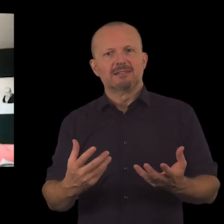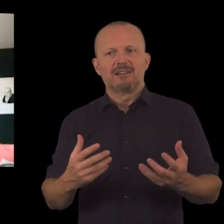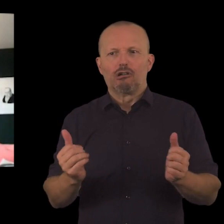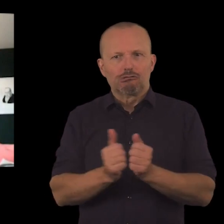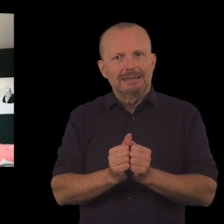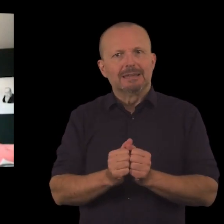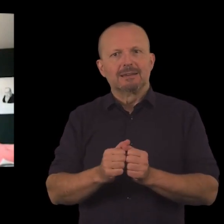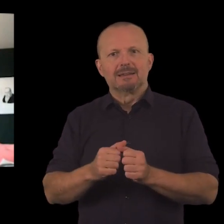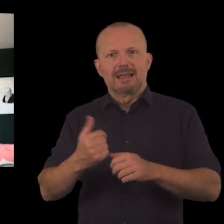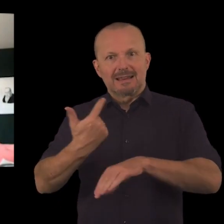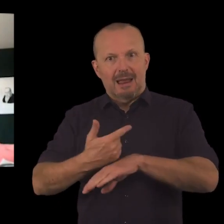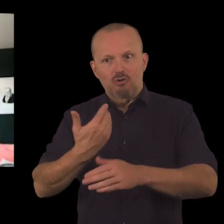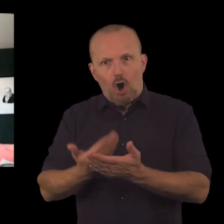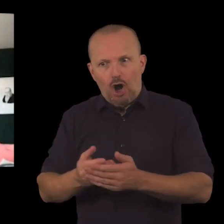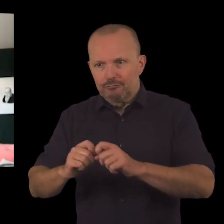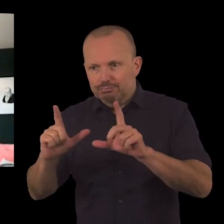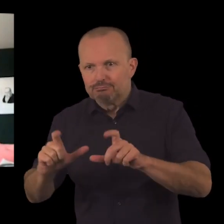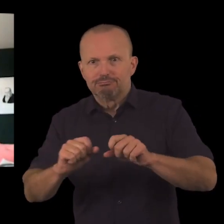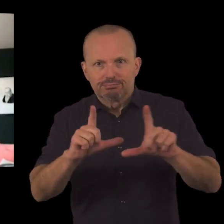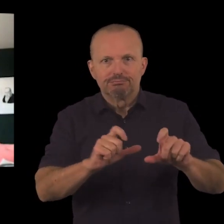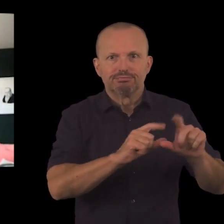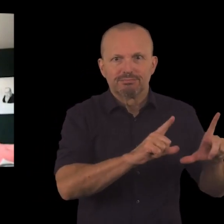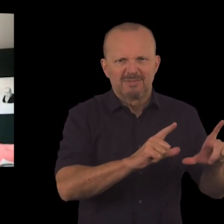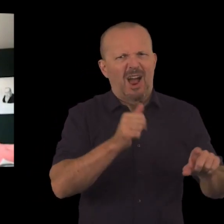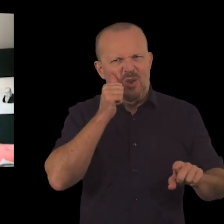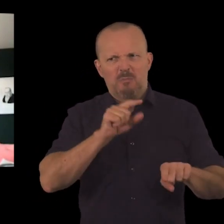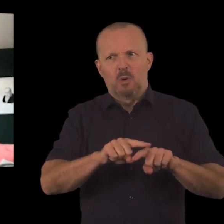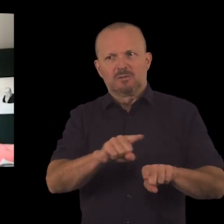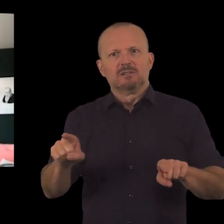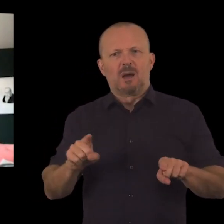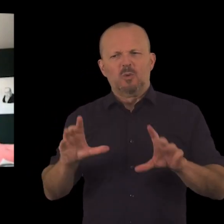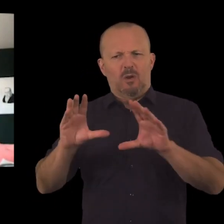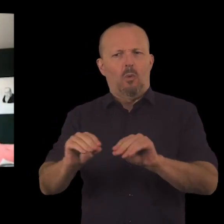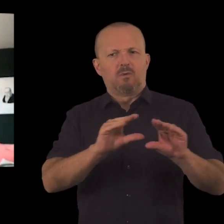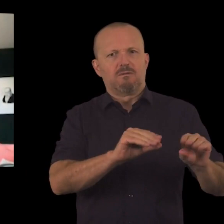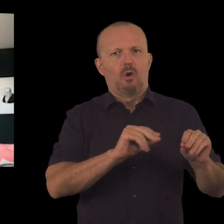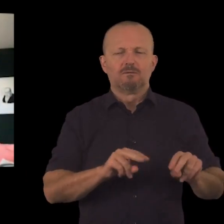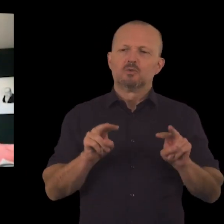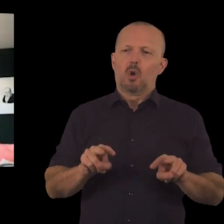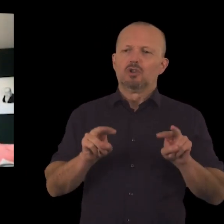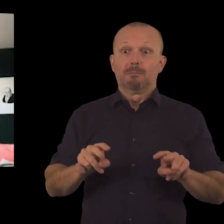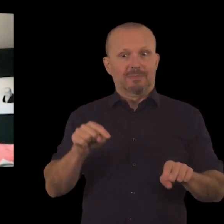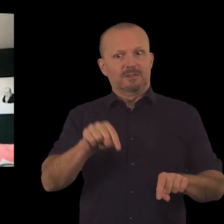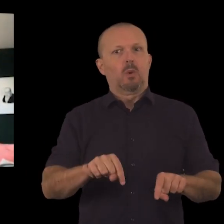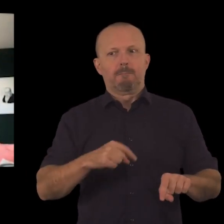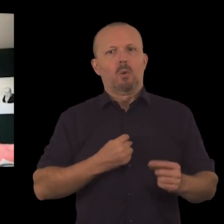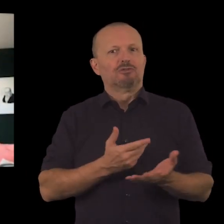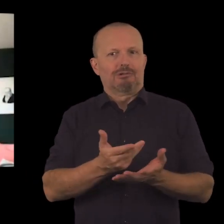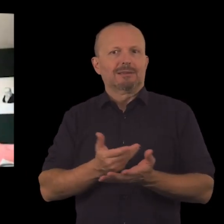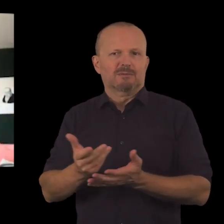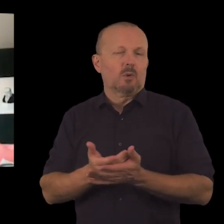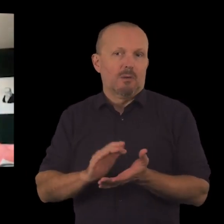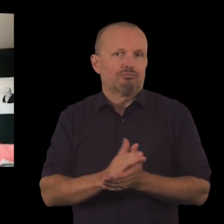know, putting cameras on and things like that as well. I know that hasn't been the case for most of the sessions, so I really appreciate that